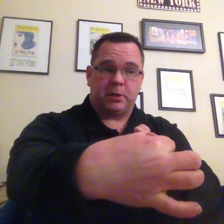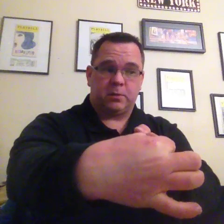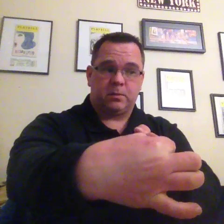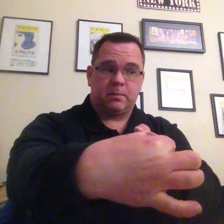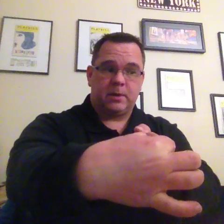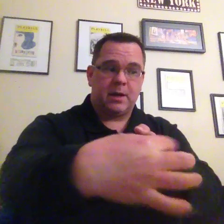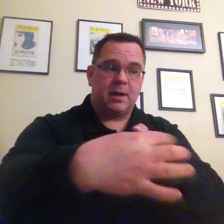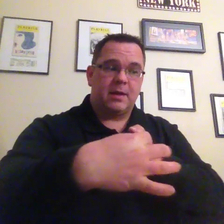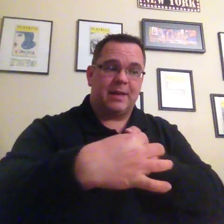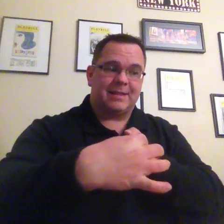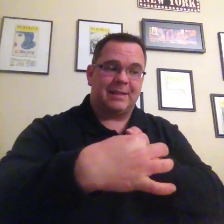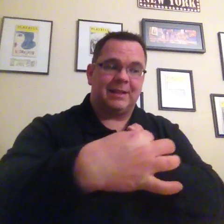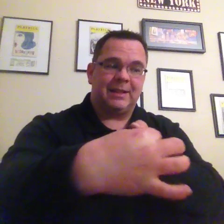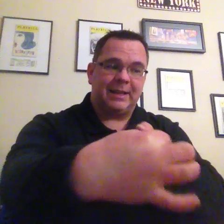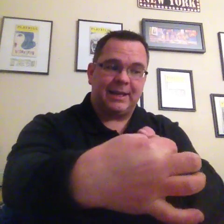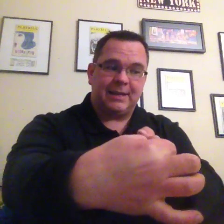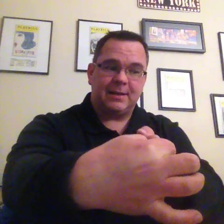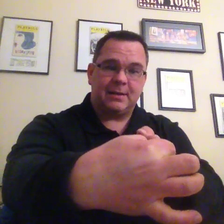you. That's lead